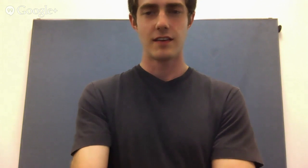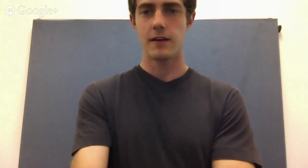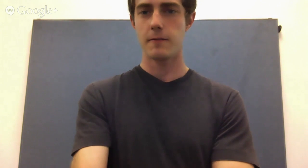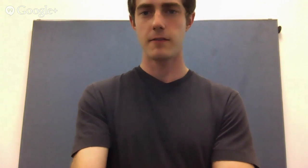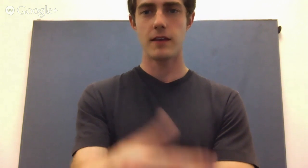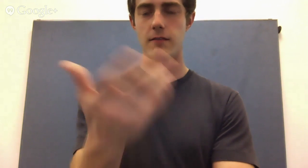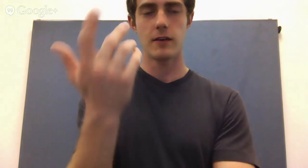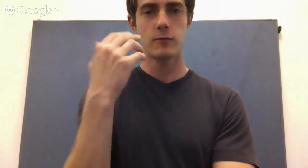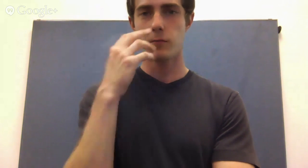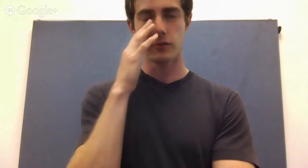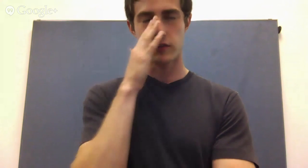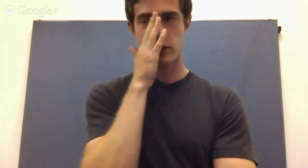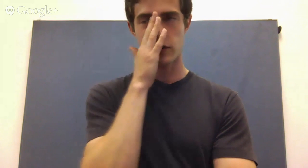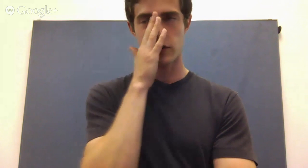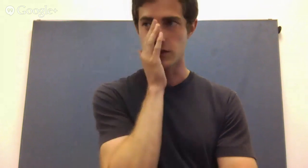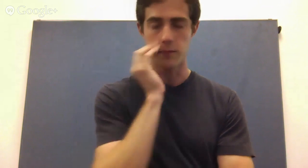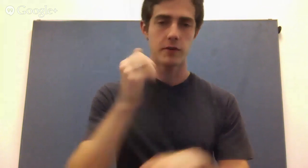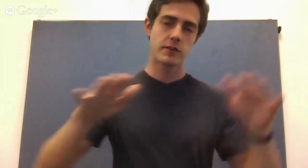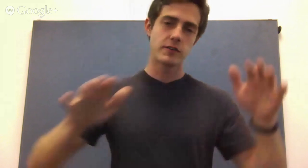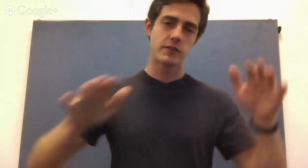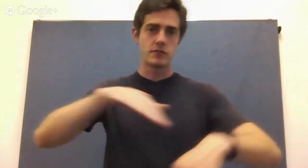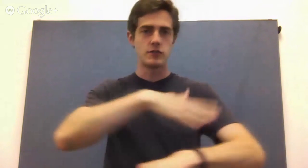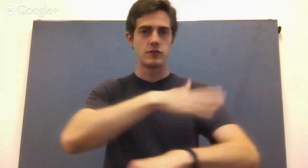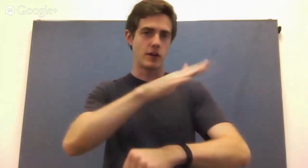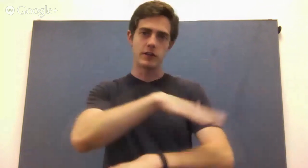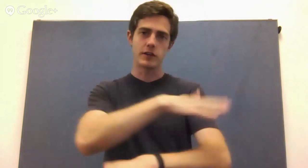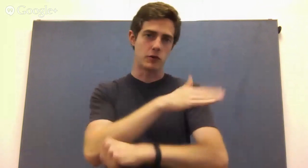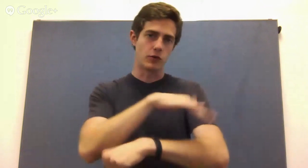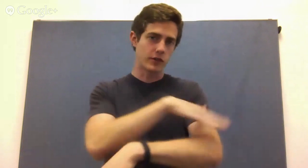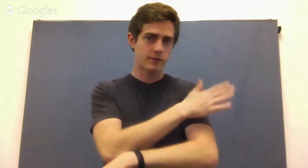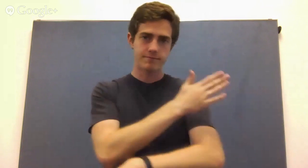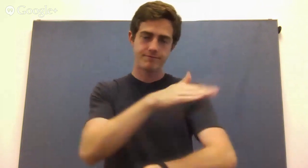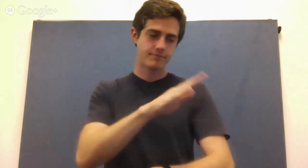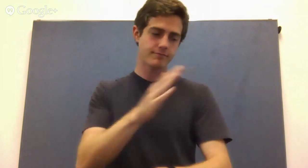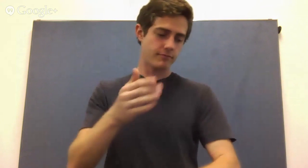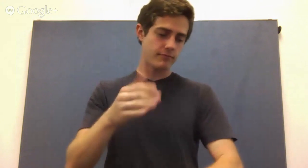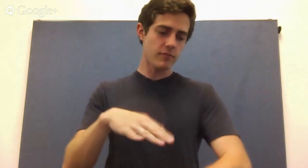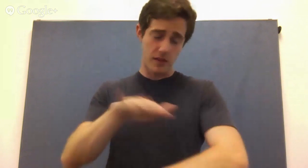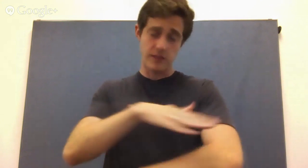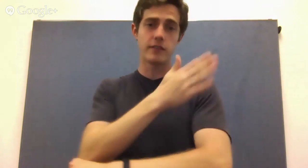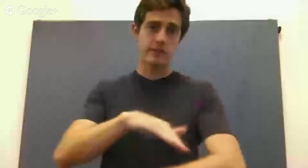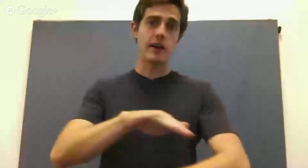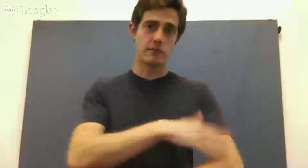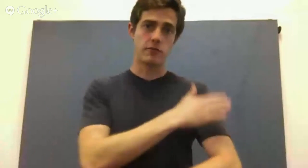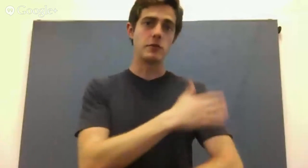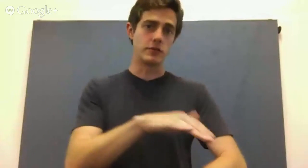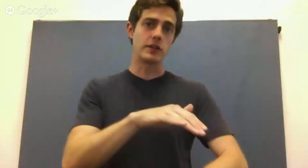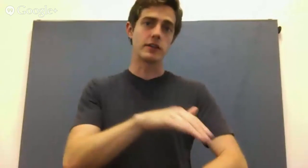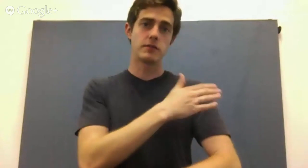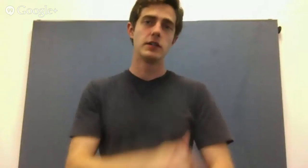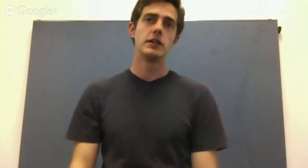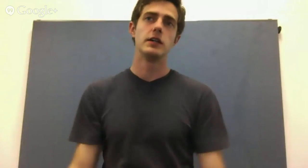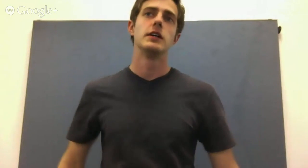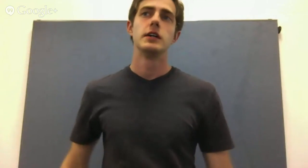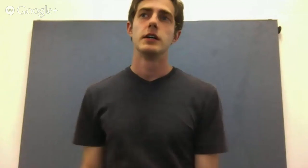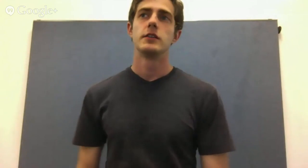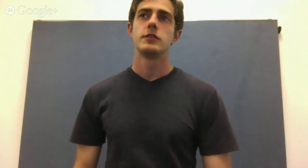Yeah, the instrumental sections are, I mean, because this is generally music. Like, this is the sign for music.